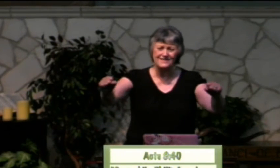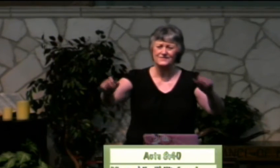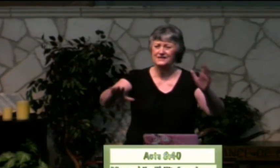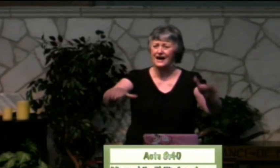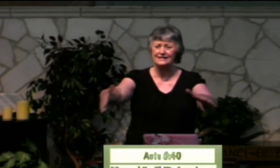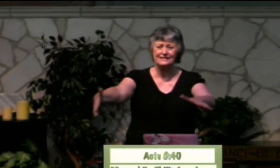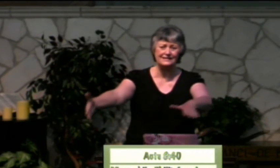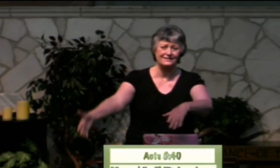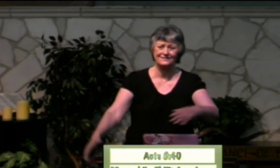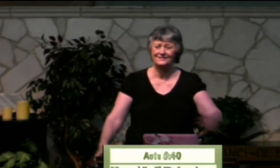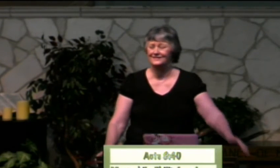the dying.